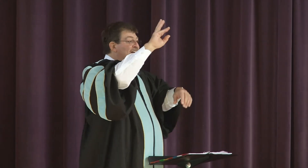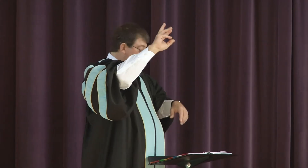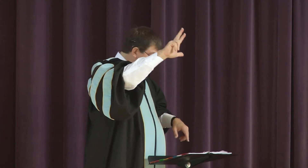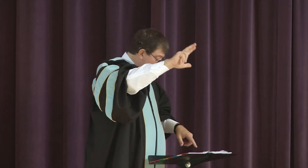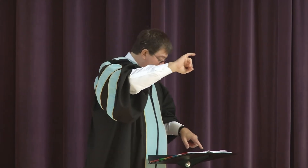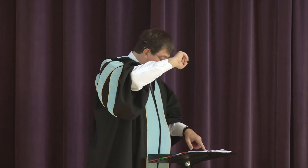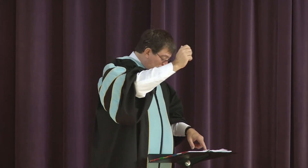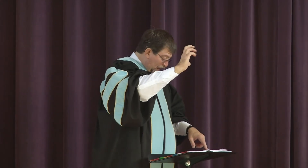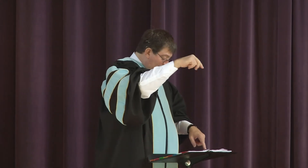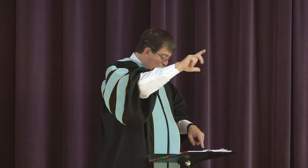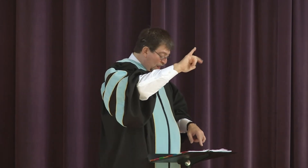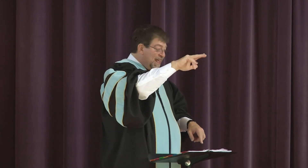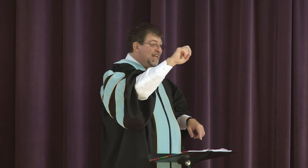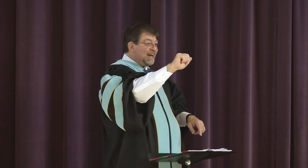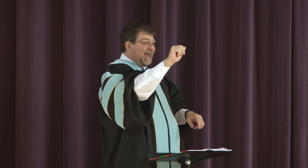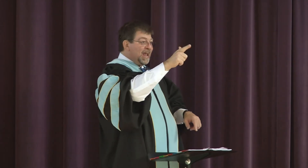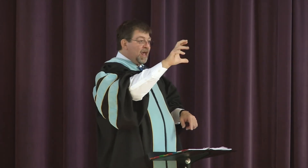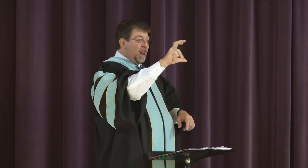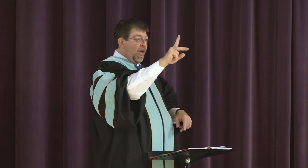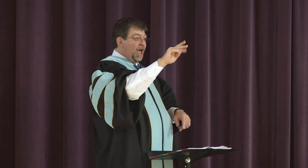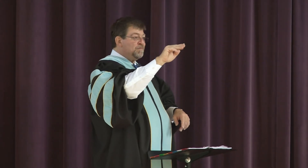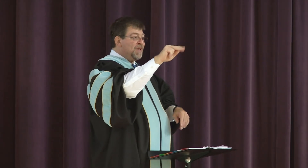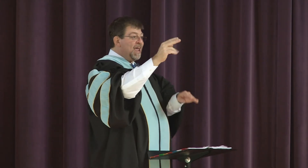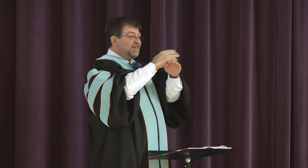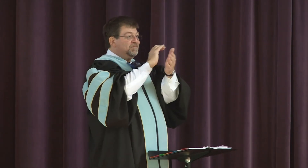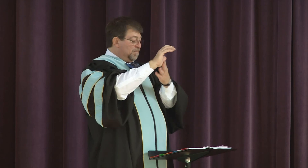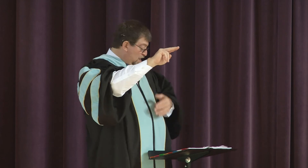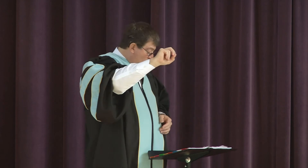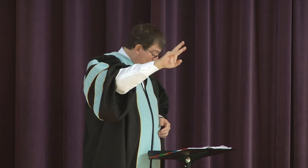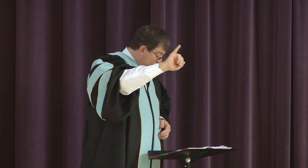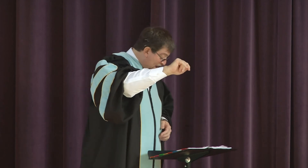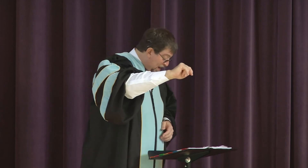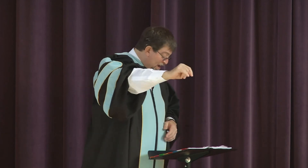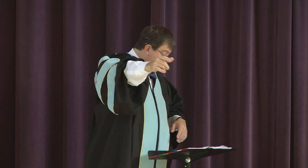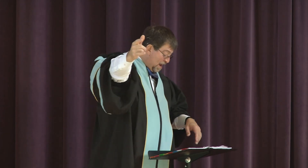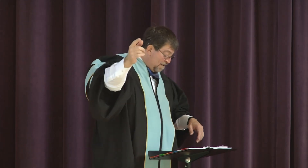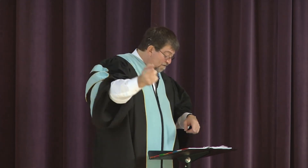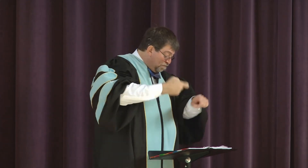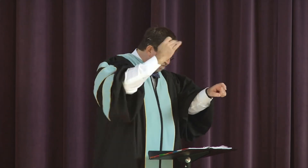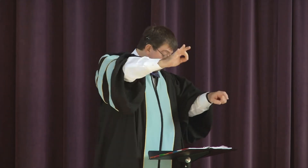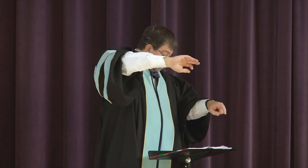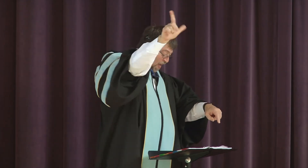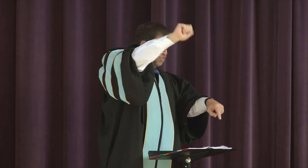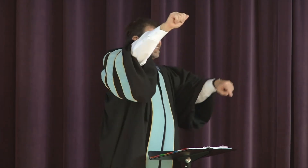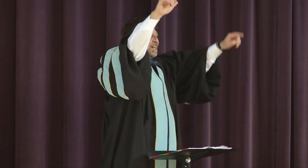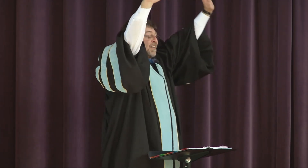class of 1963, Jacqueline A. Gluckman Novitt from Florida.